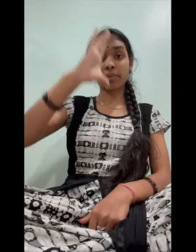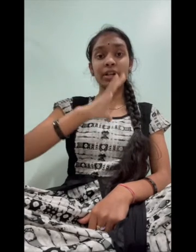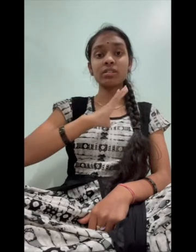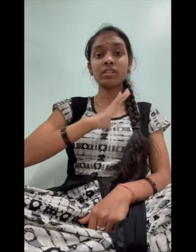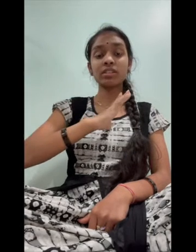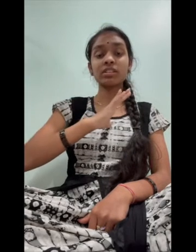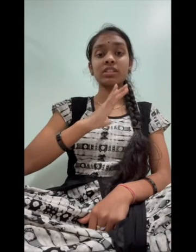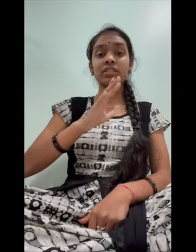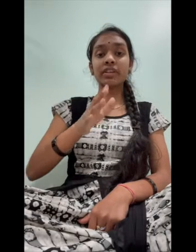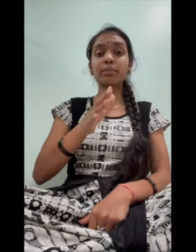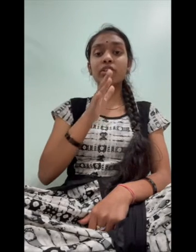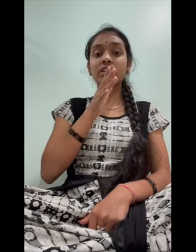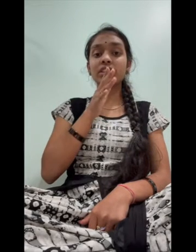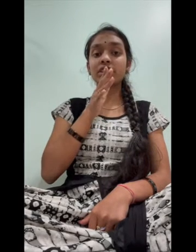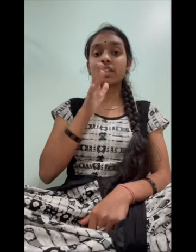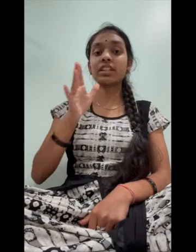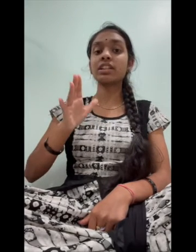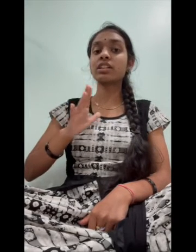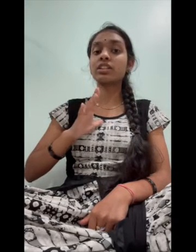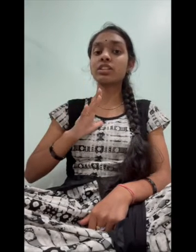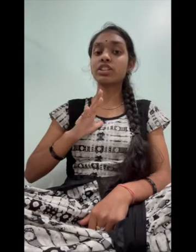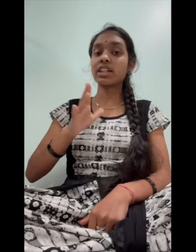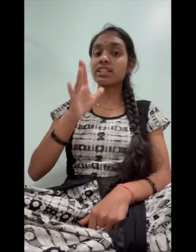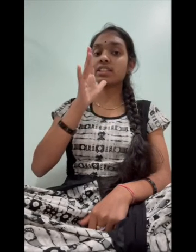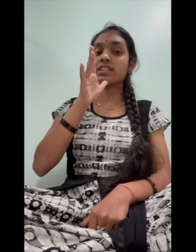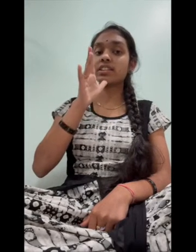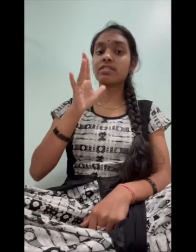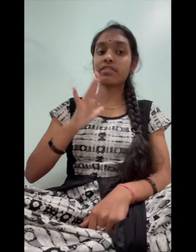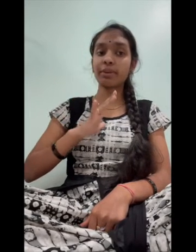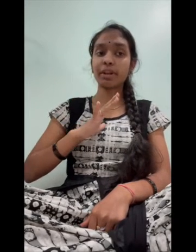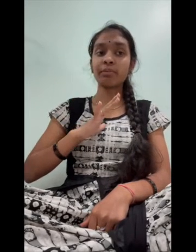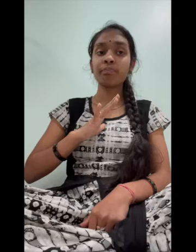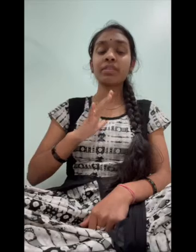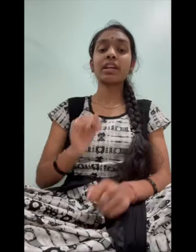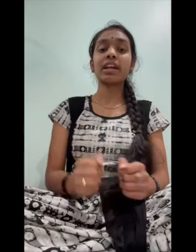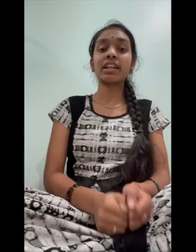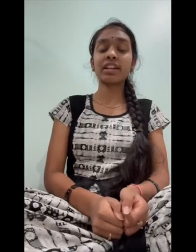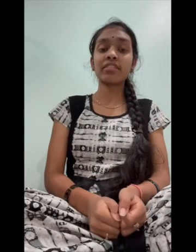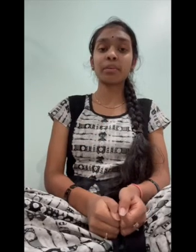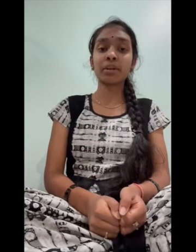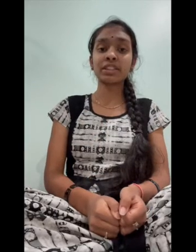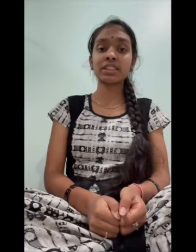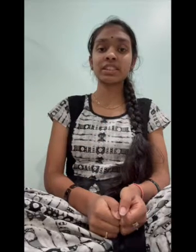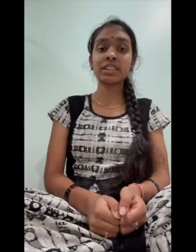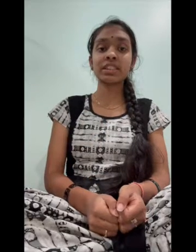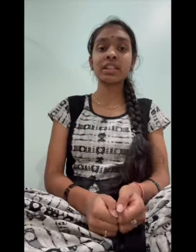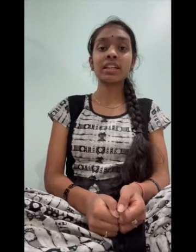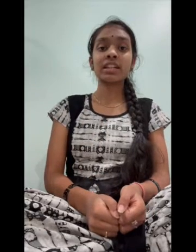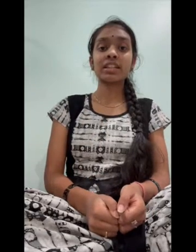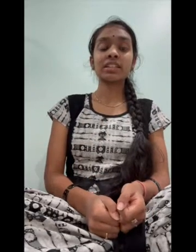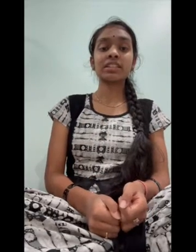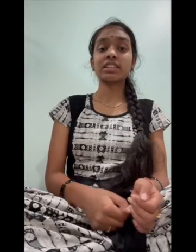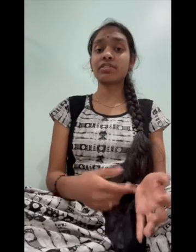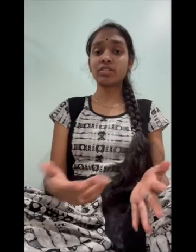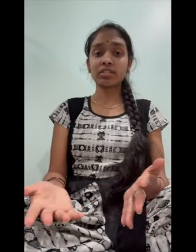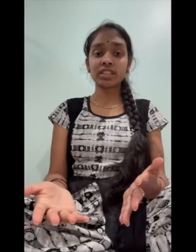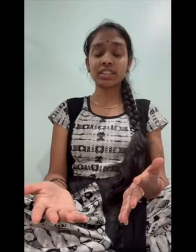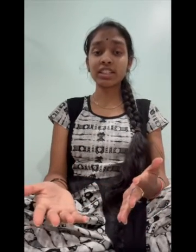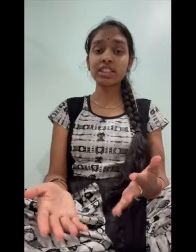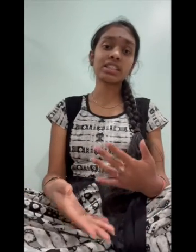Male. Female is chin to chest. Female. And if a person is a different orientation as a